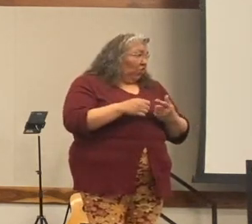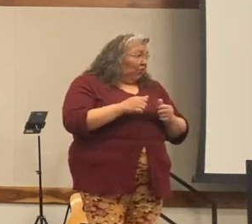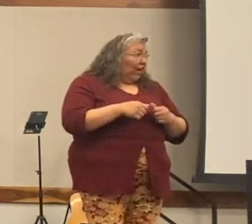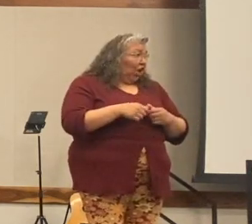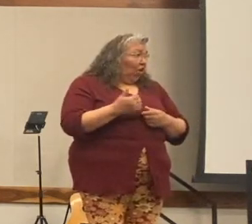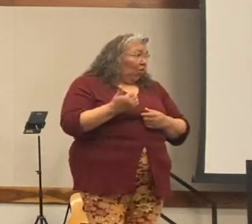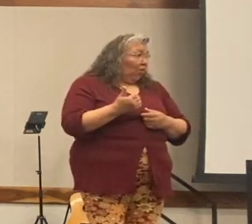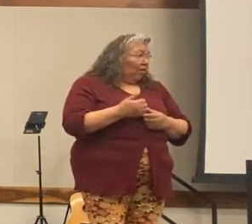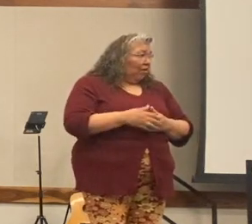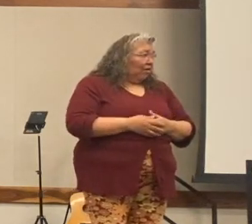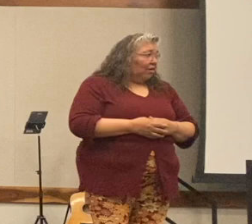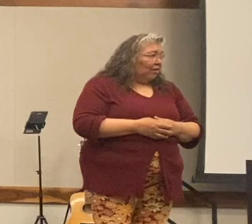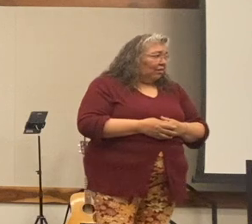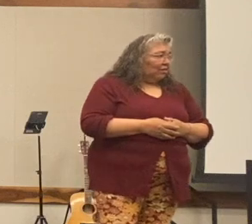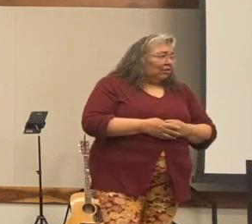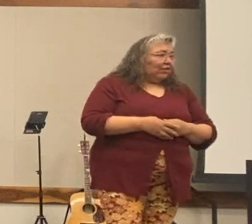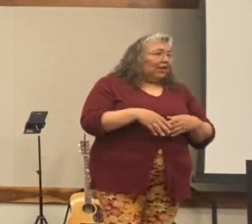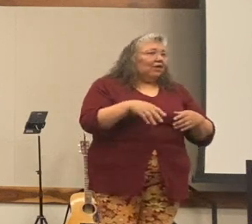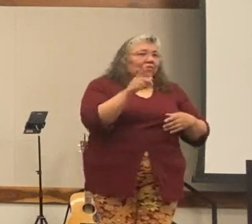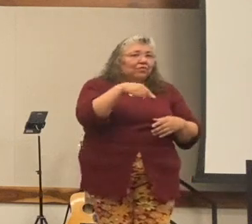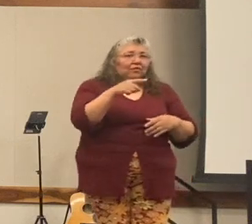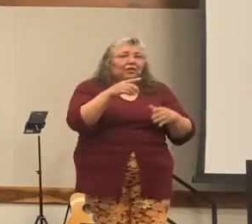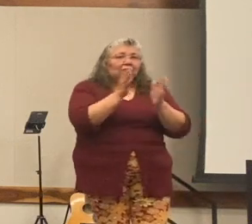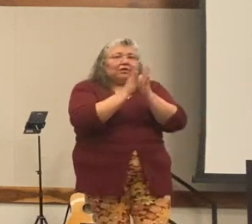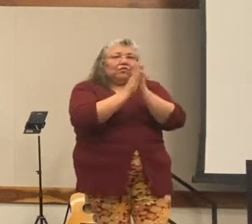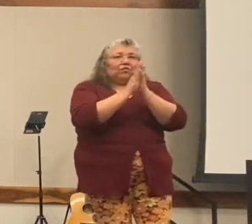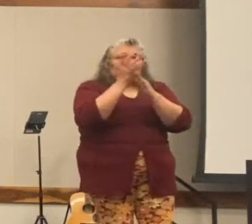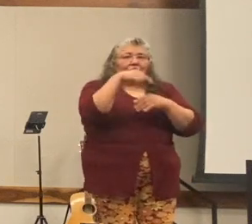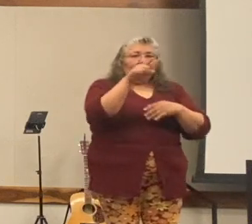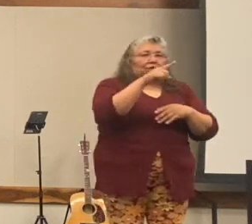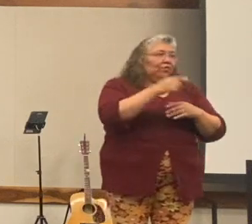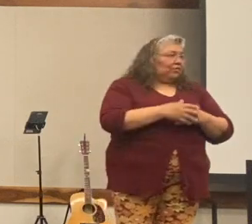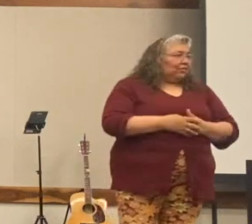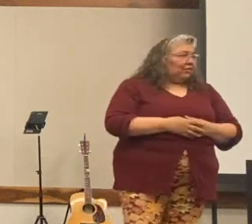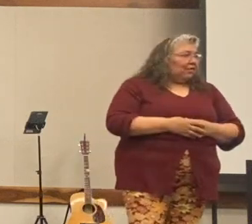him. And let's give it up for those who are in that age.